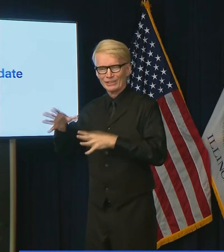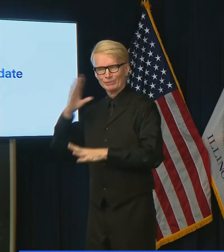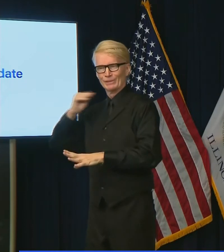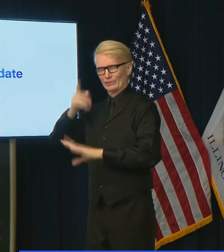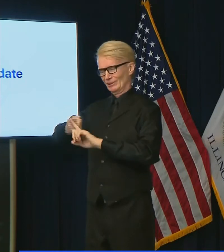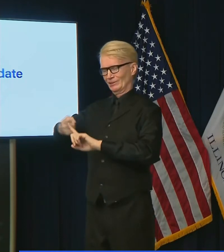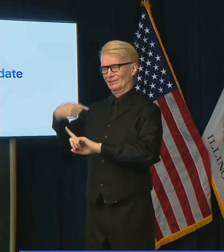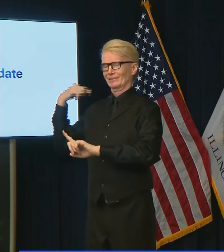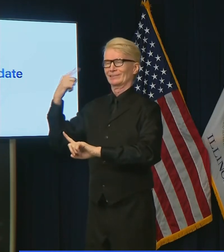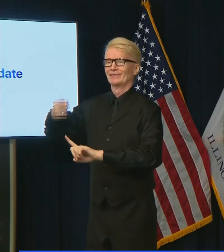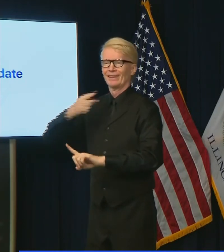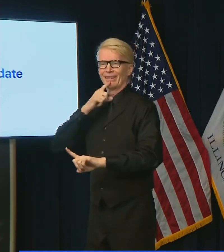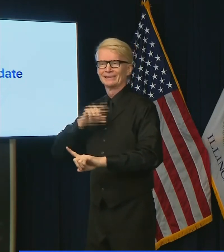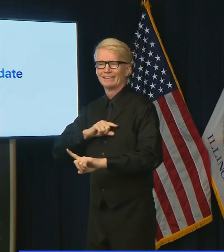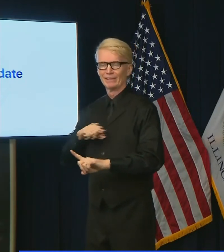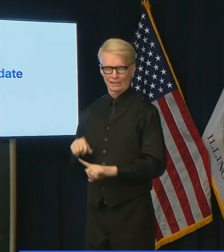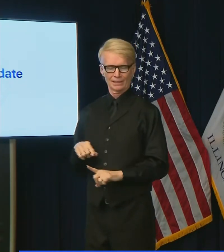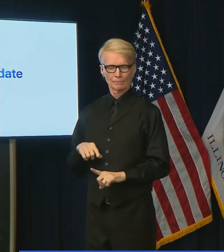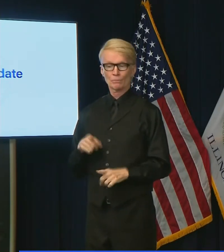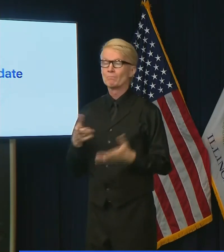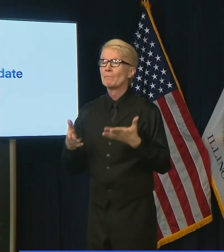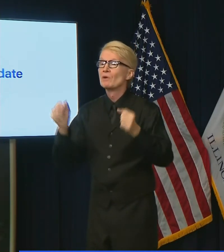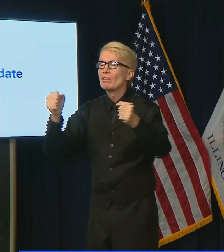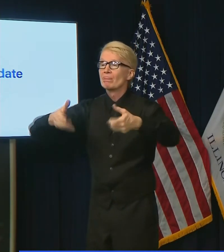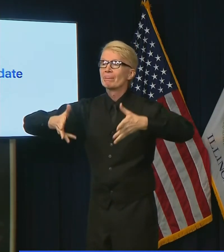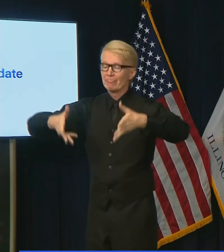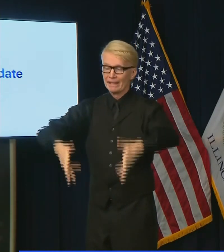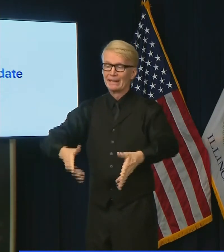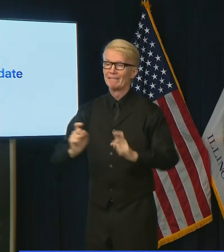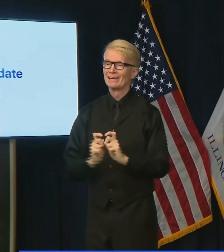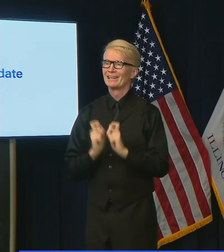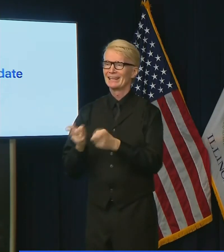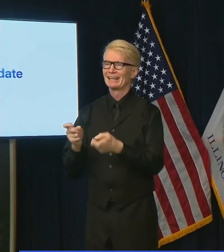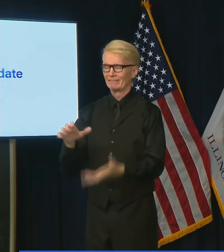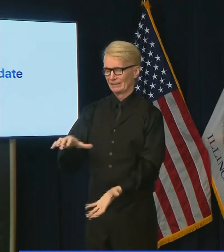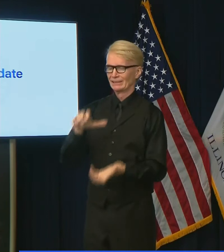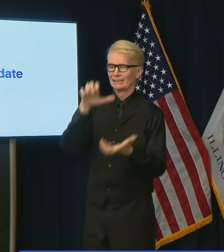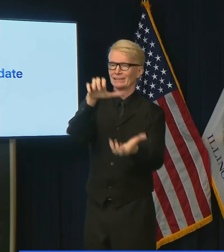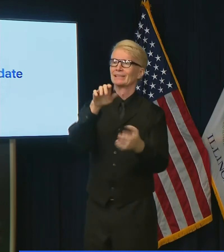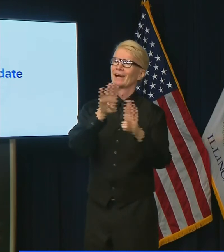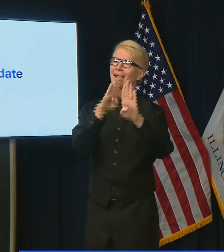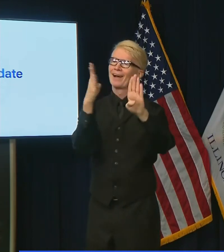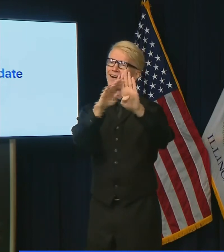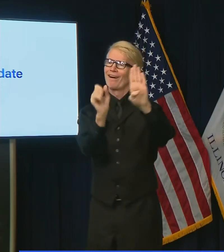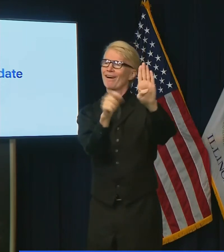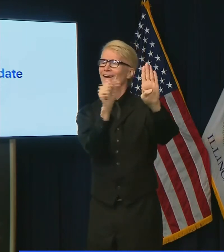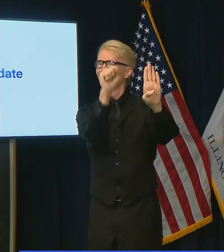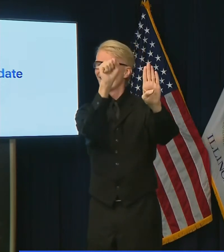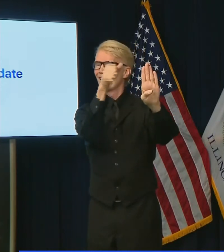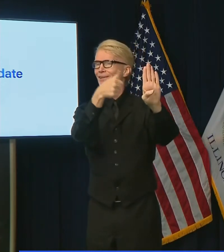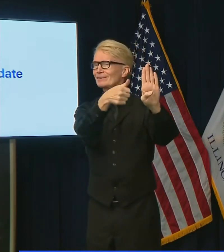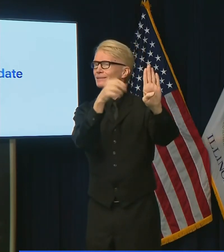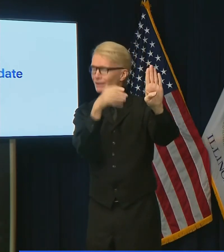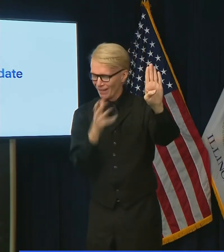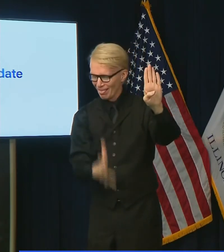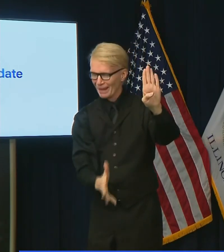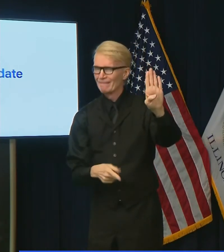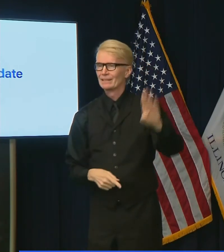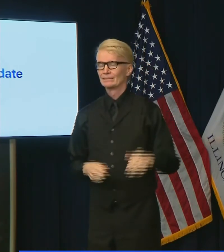Thanksgiving. Share gifts by leaving them at the door. Or I heard this great idea of virtually